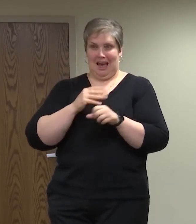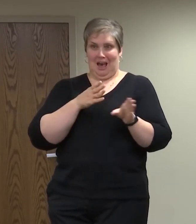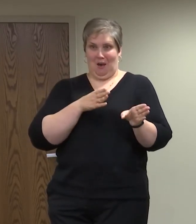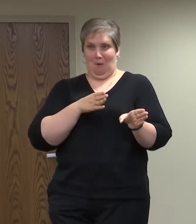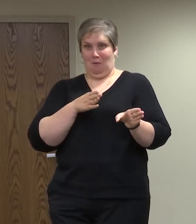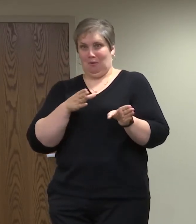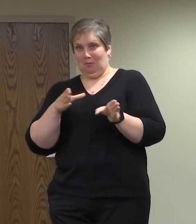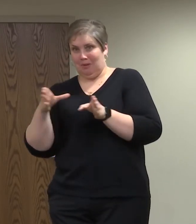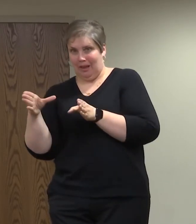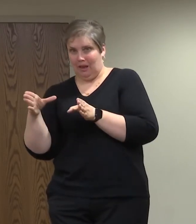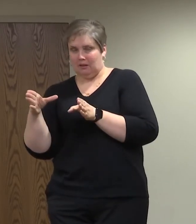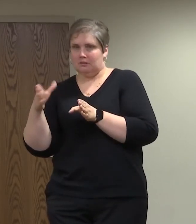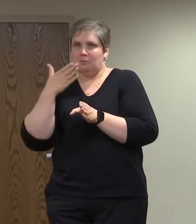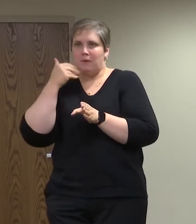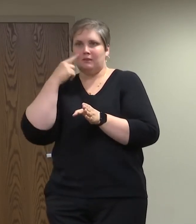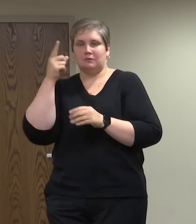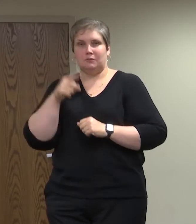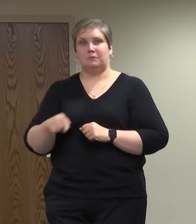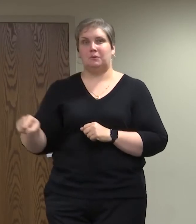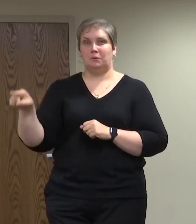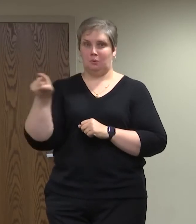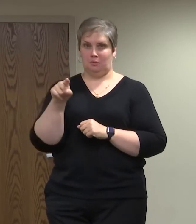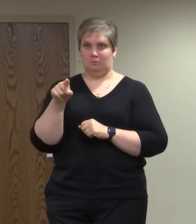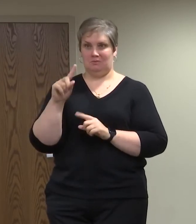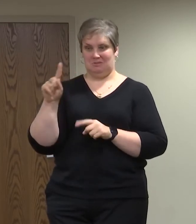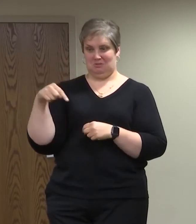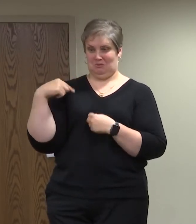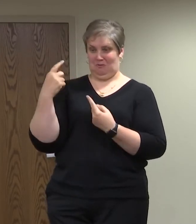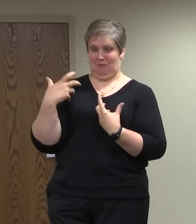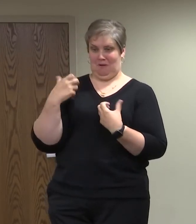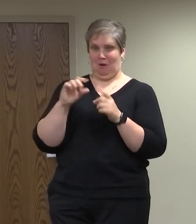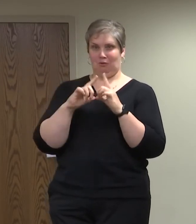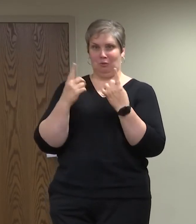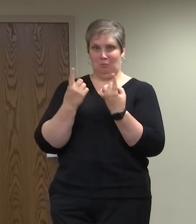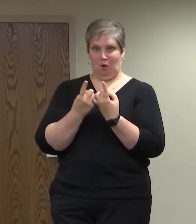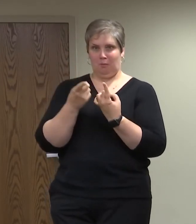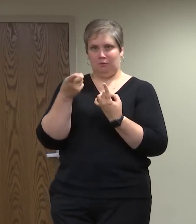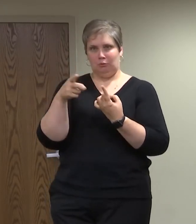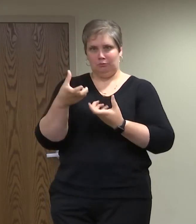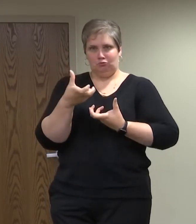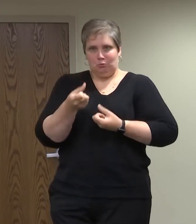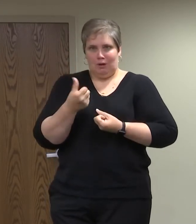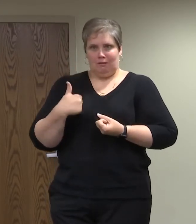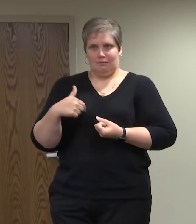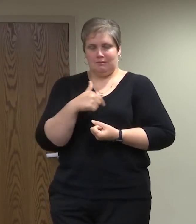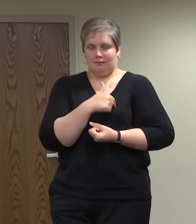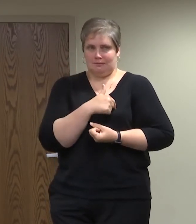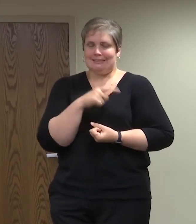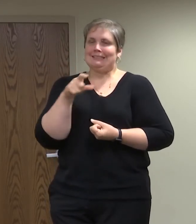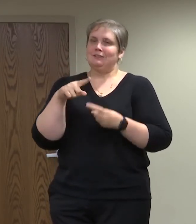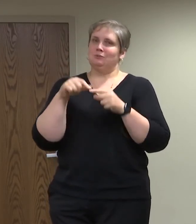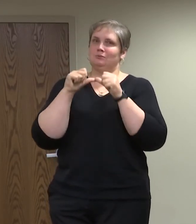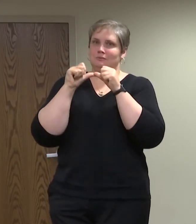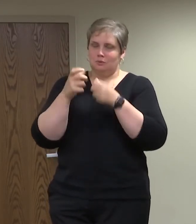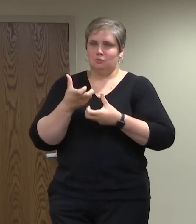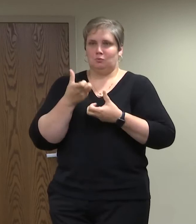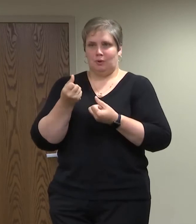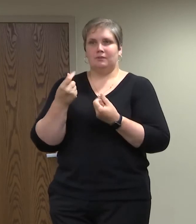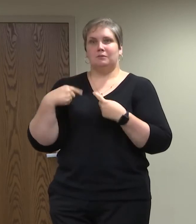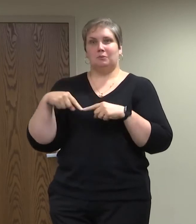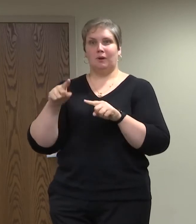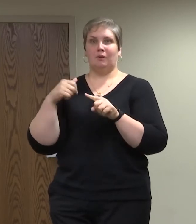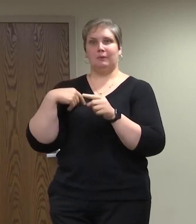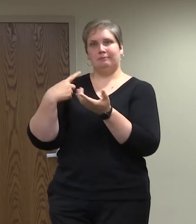you've provided throughout the pandemic in the health department and its partners, we need that continued trust as we look at a vaccine.